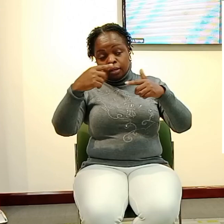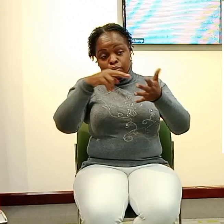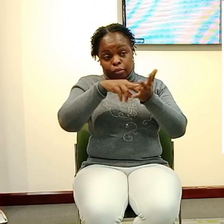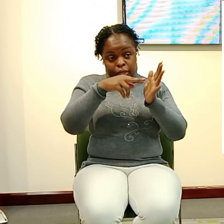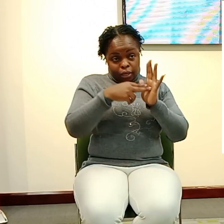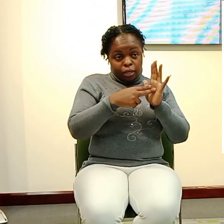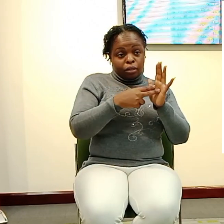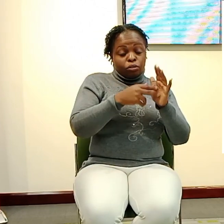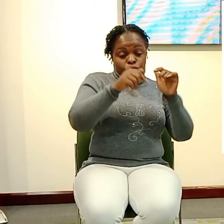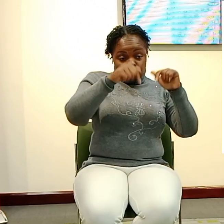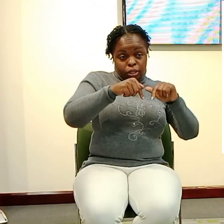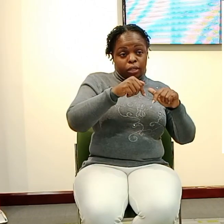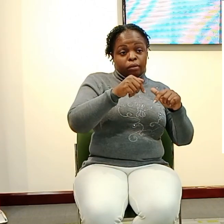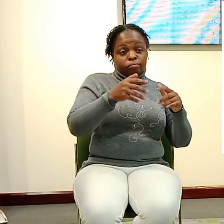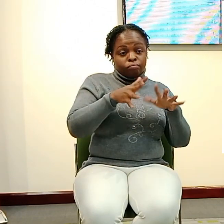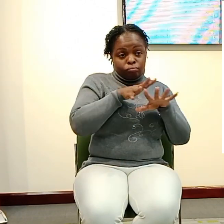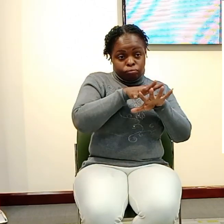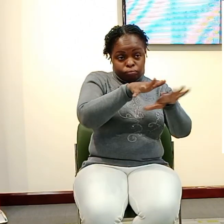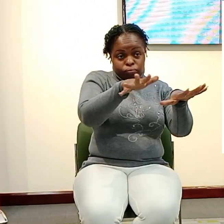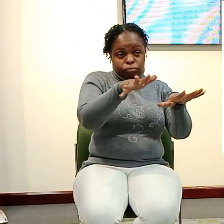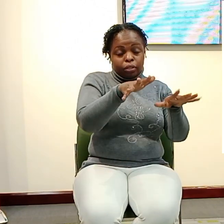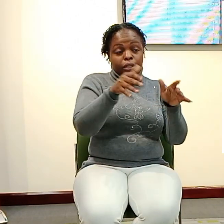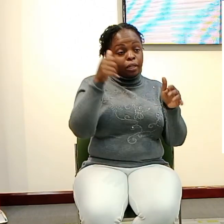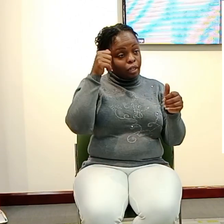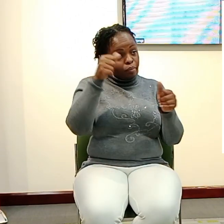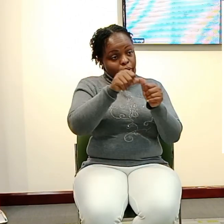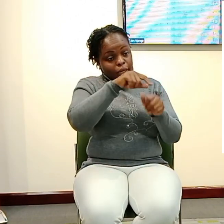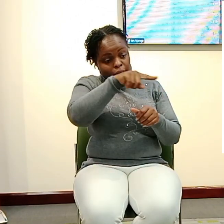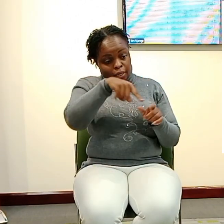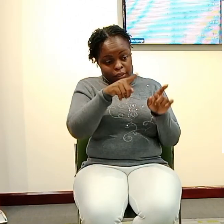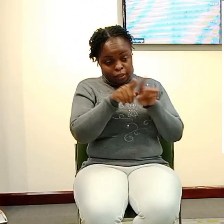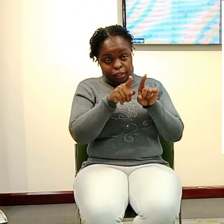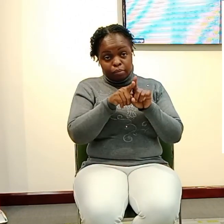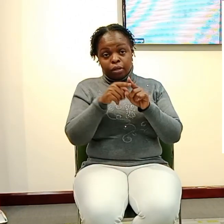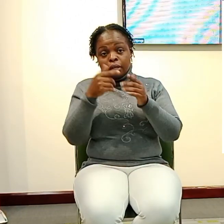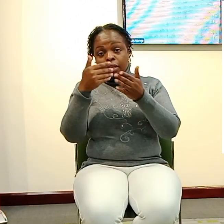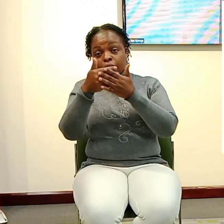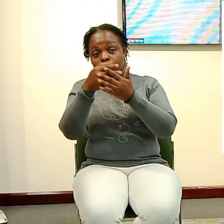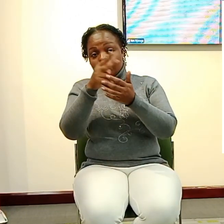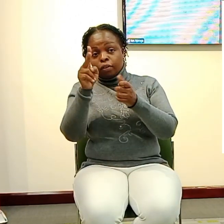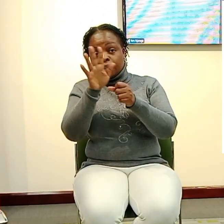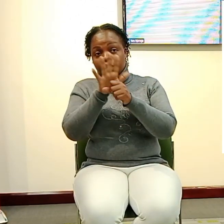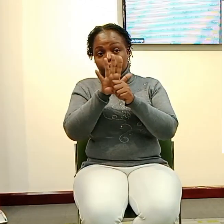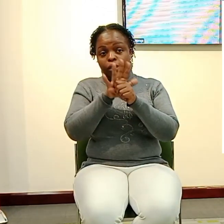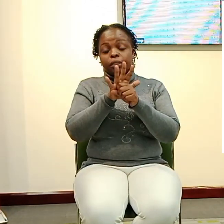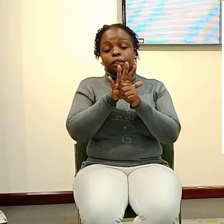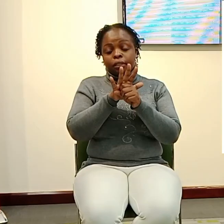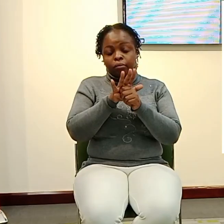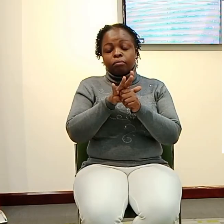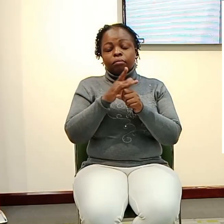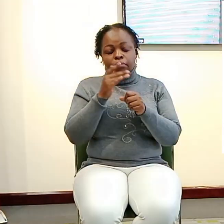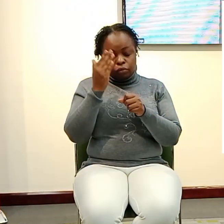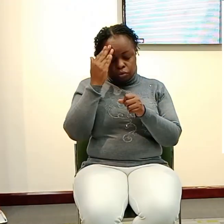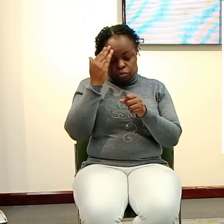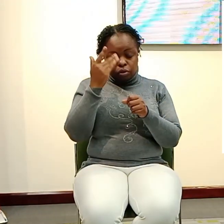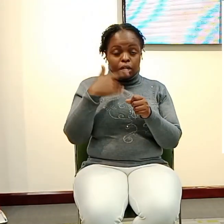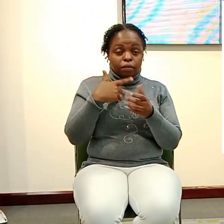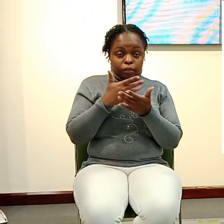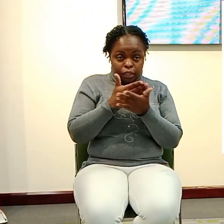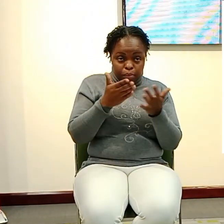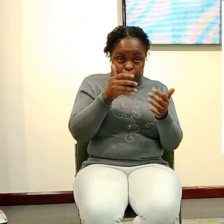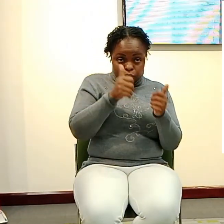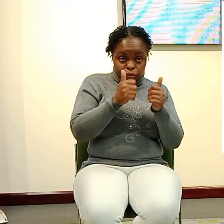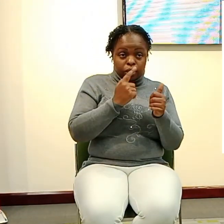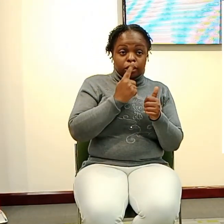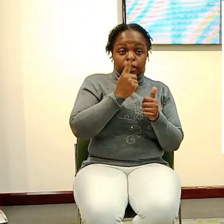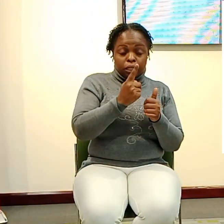is a reminder of that. Thank you very much, Your Excellency. And I think there is something that he has committed to